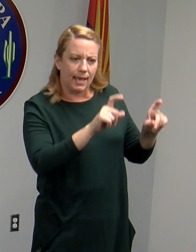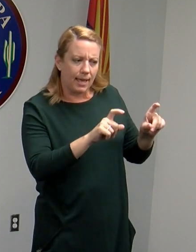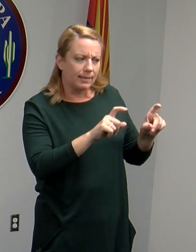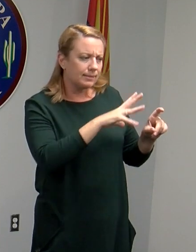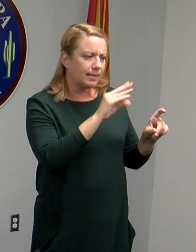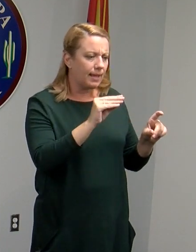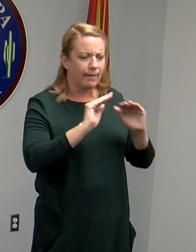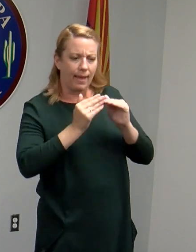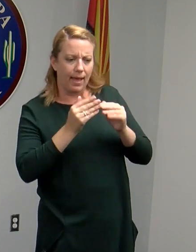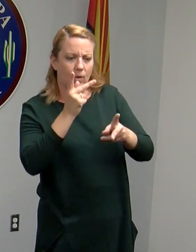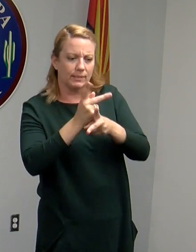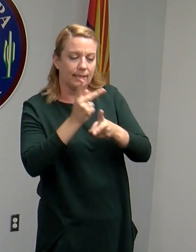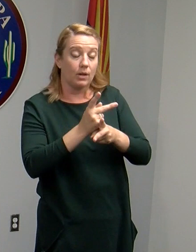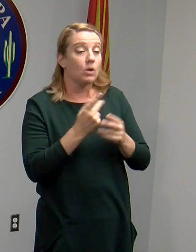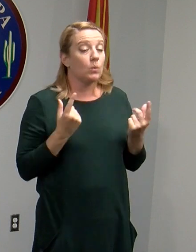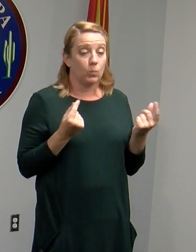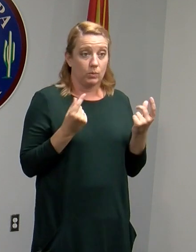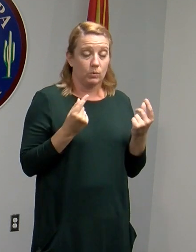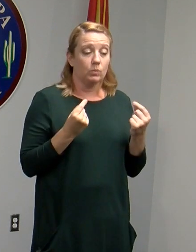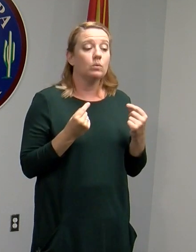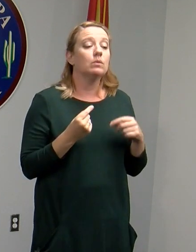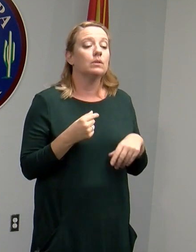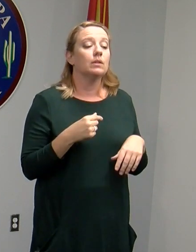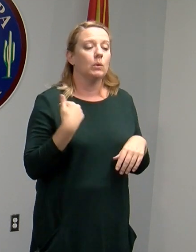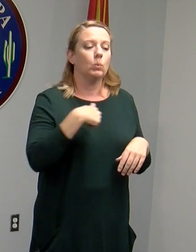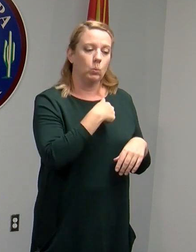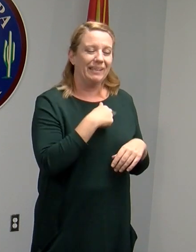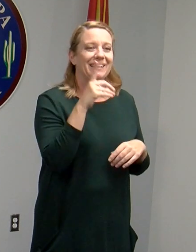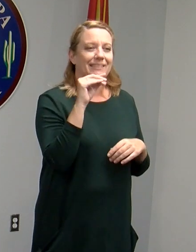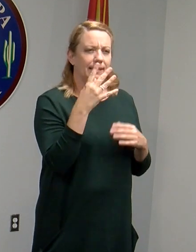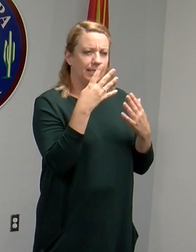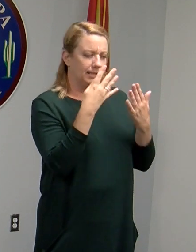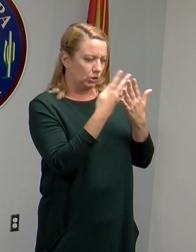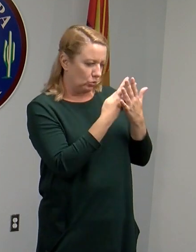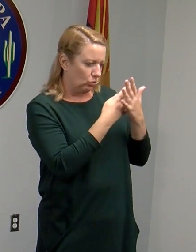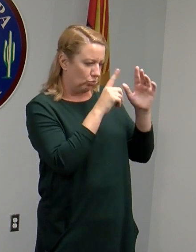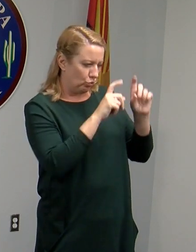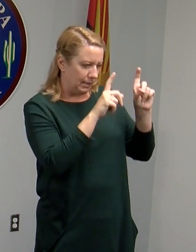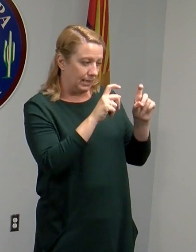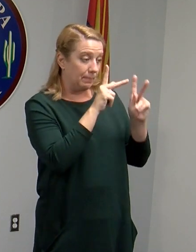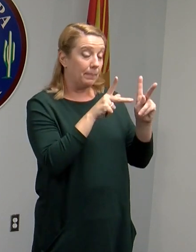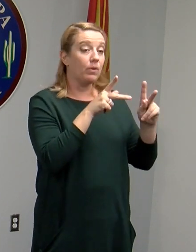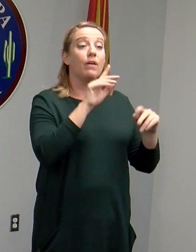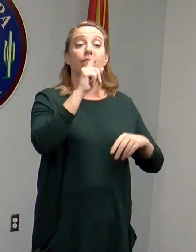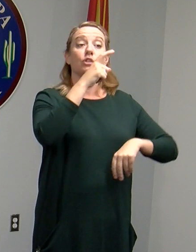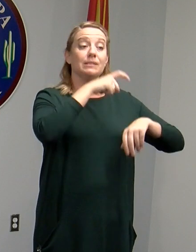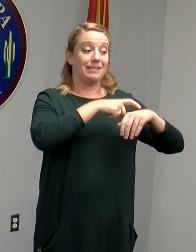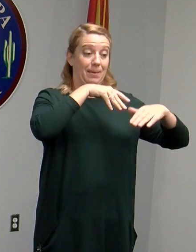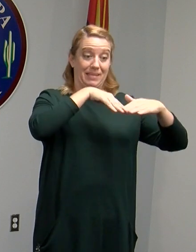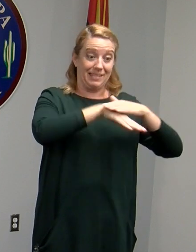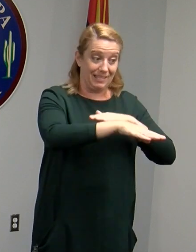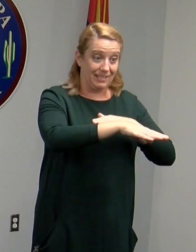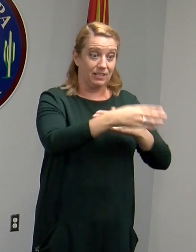we started a couple of months ago with a supplemental screen. When inmates come into jail and they're arrested, we